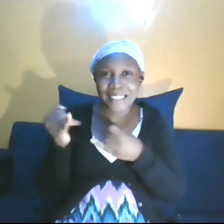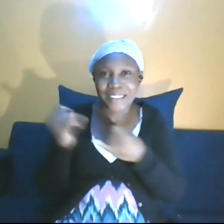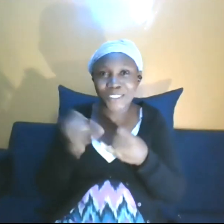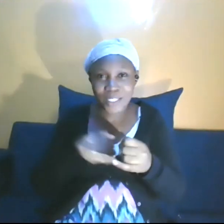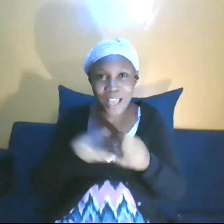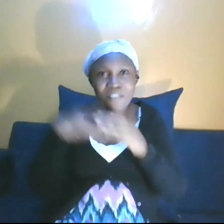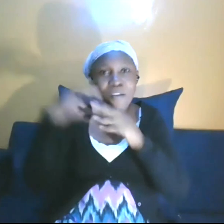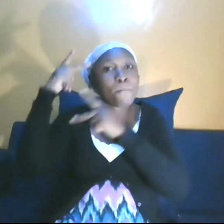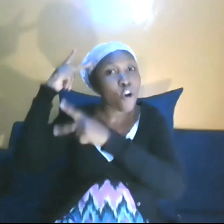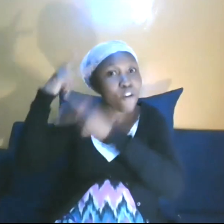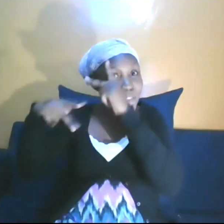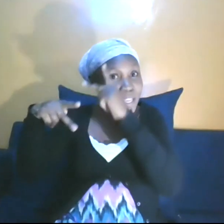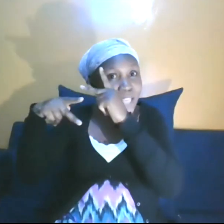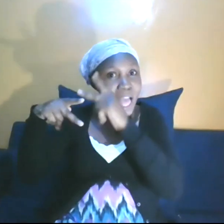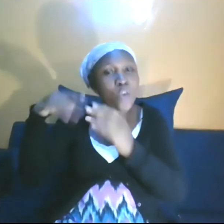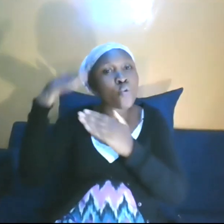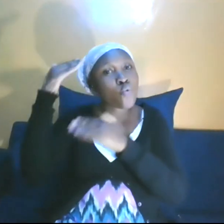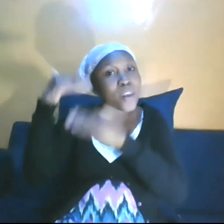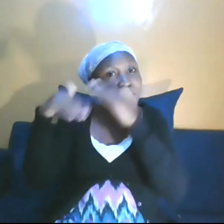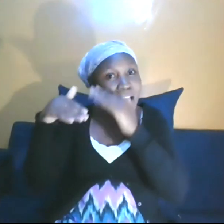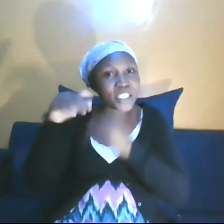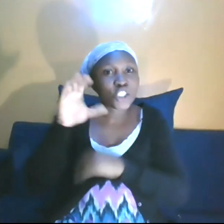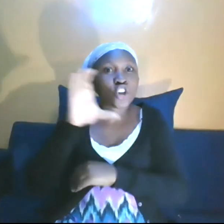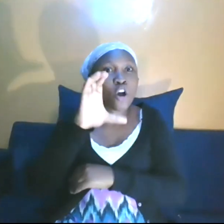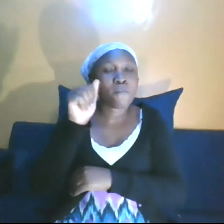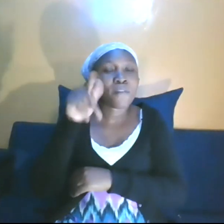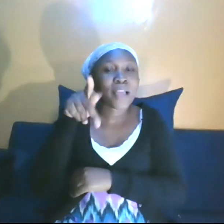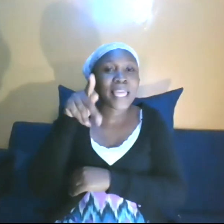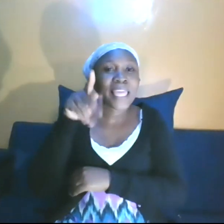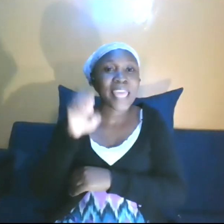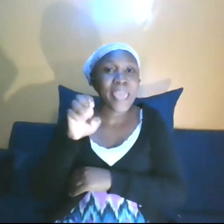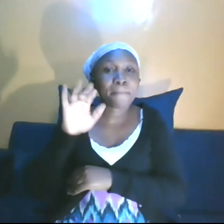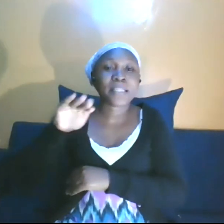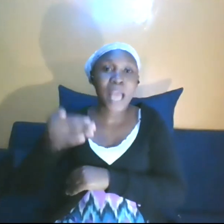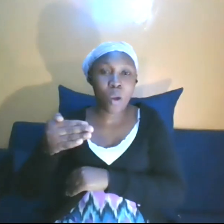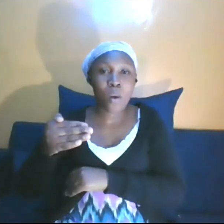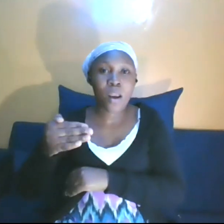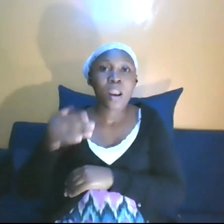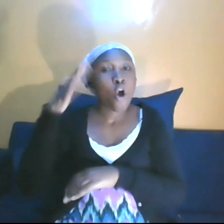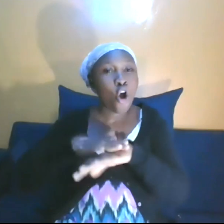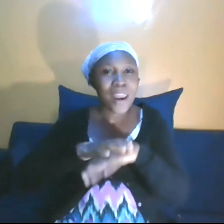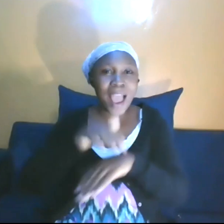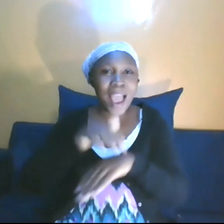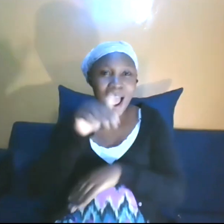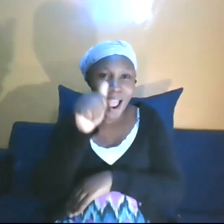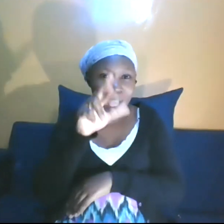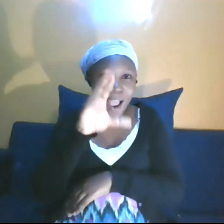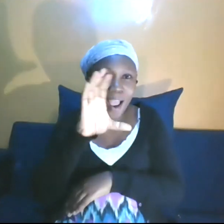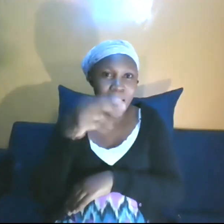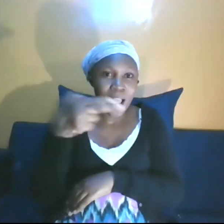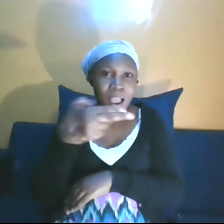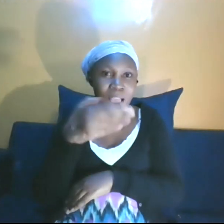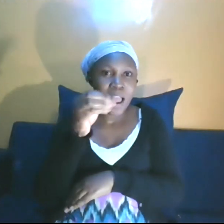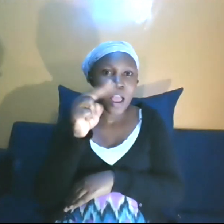Town in the Department of Archaeology. And my co-author, Sheila Threa, is a professor. She's at Texas